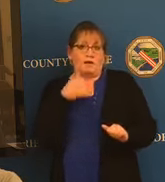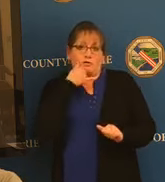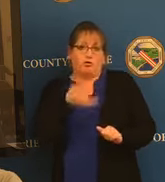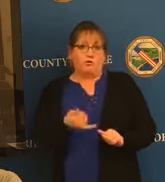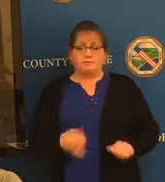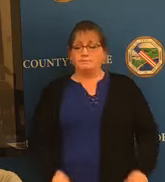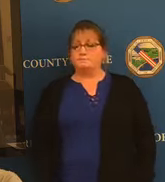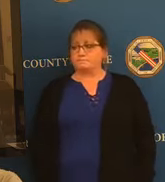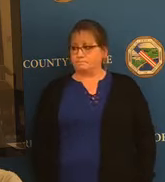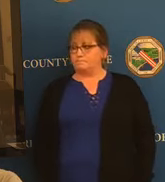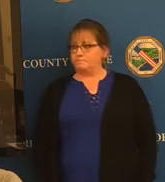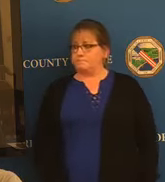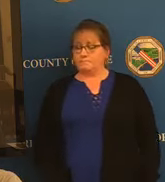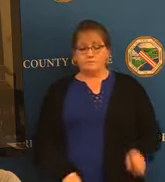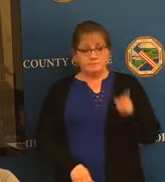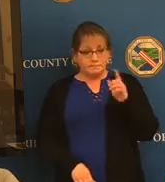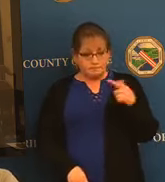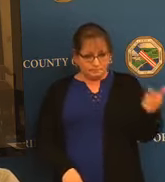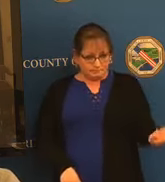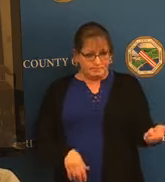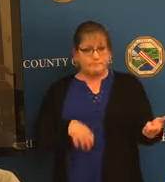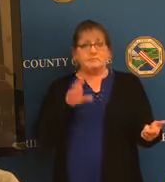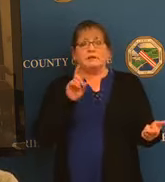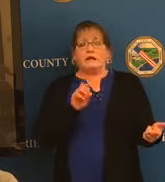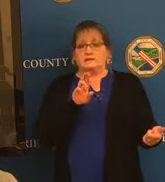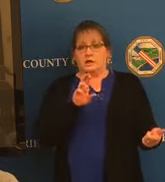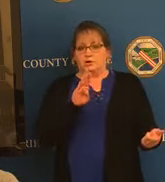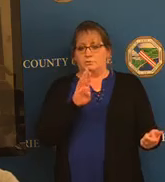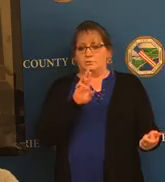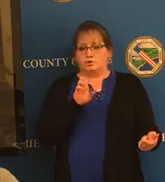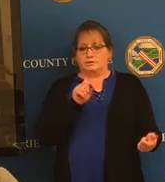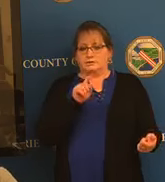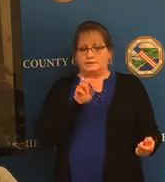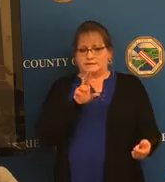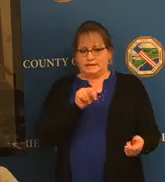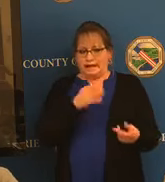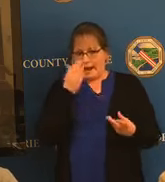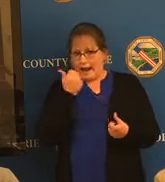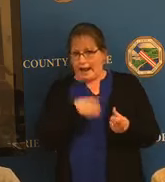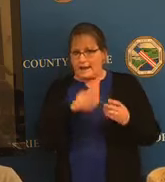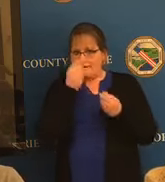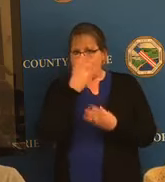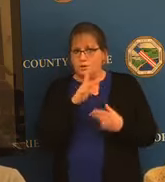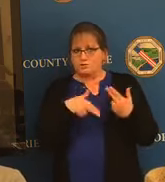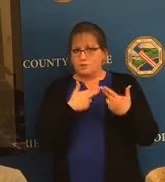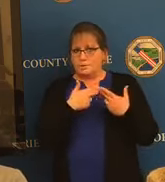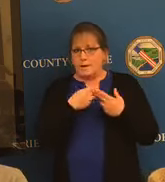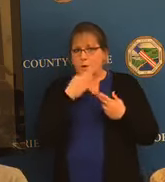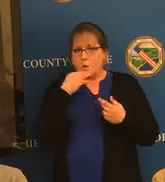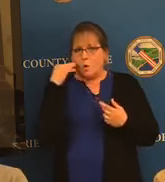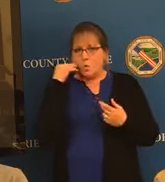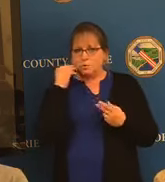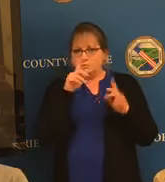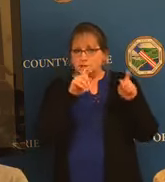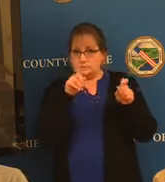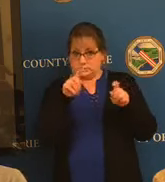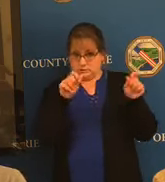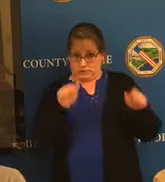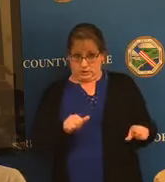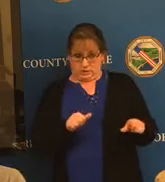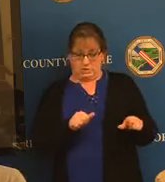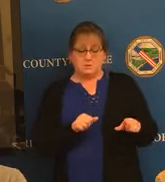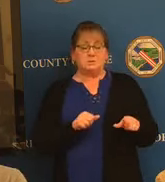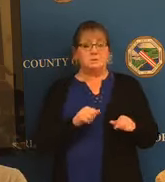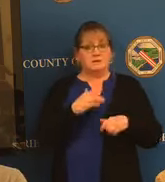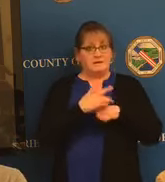there. Dr. Burstein, any information on home testing? So the question is there information out there